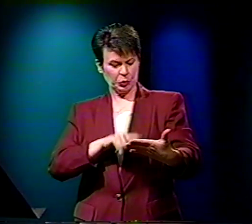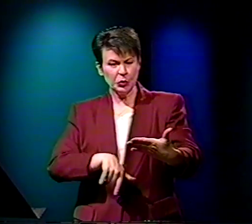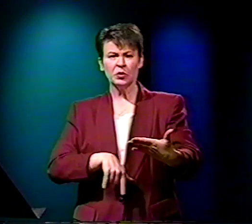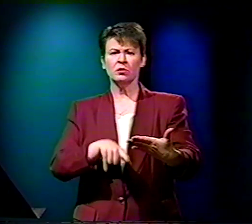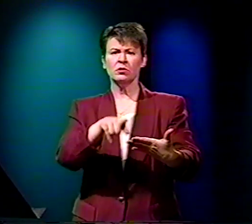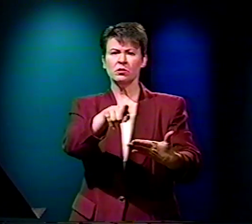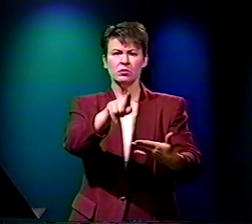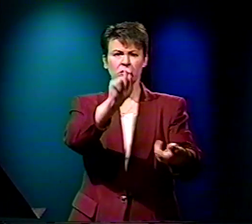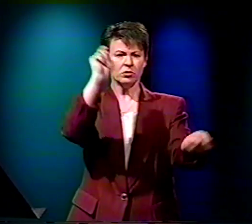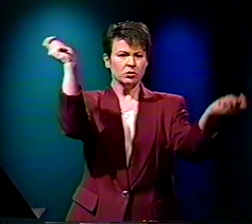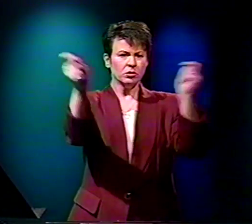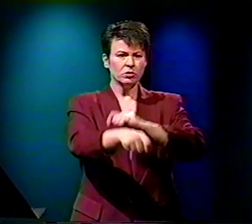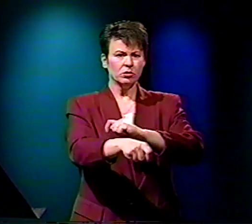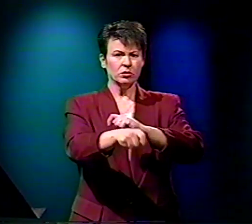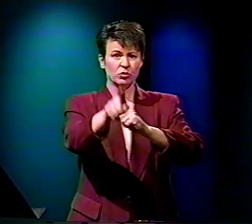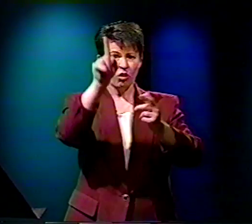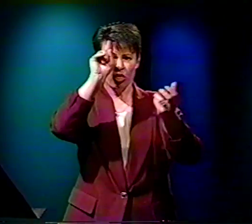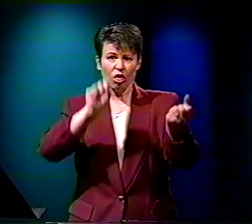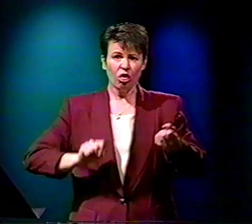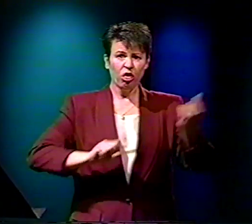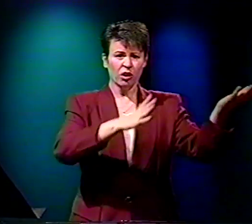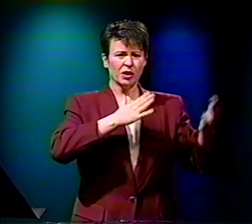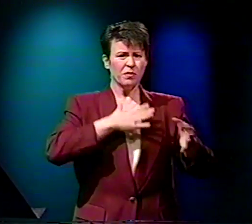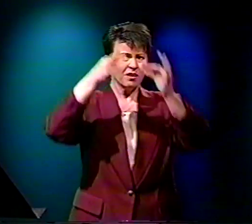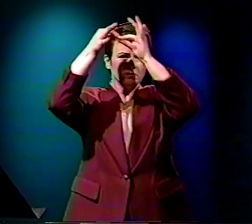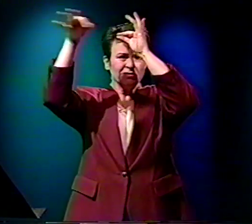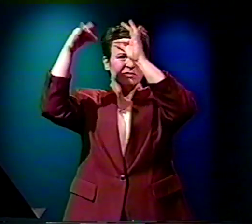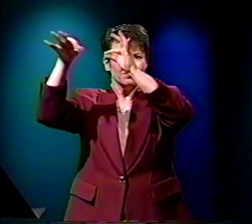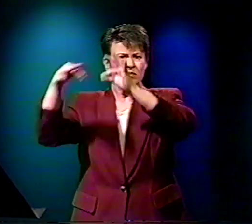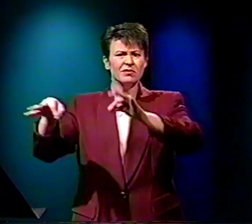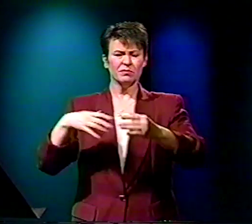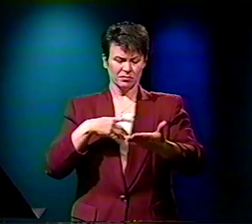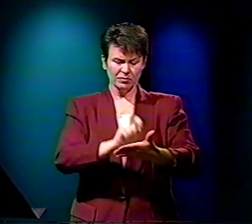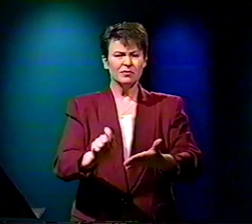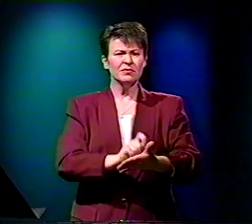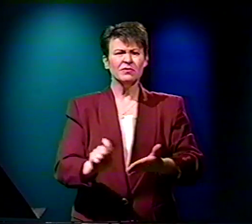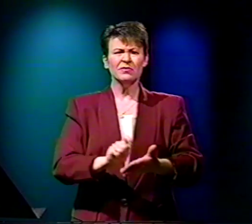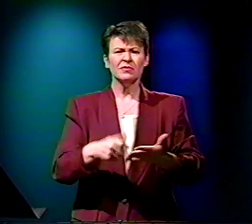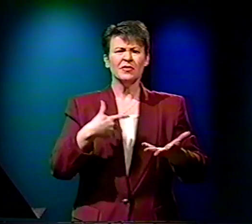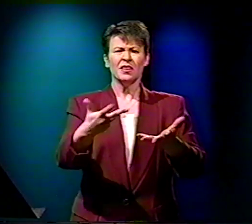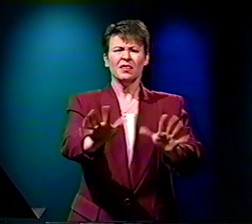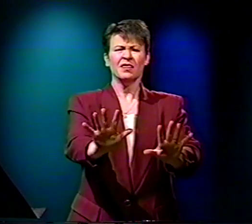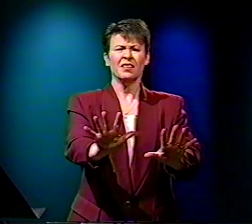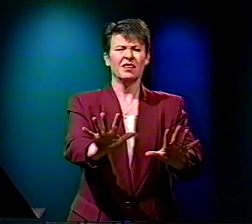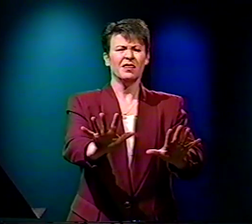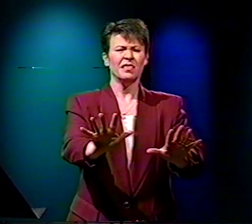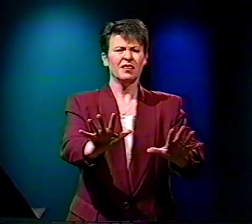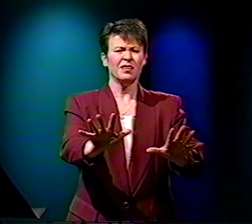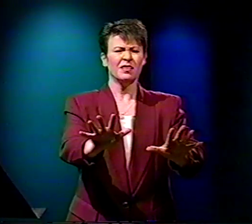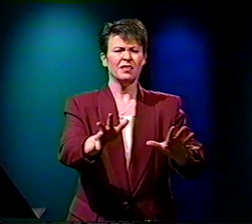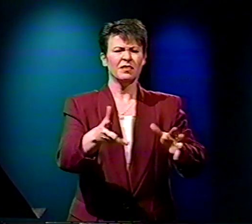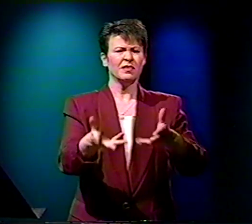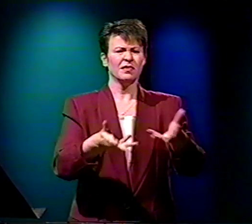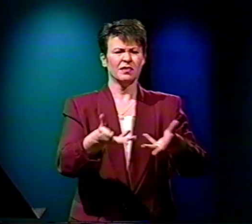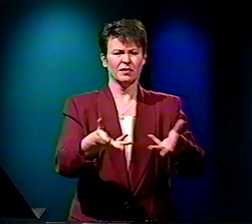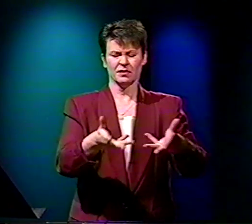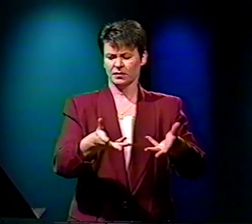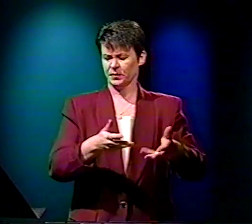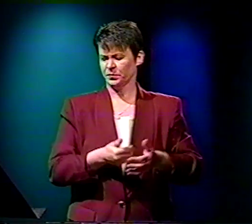written script. But then through the interpretation, through that new model, you've thrown out my script and rewritten my